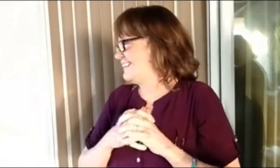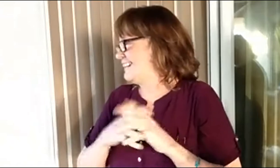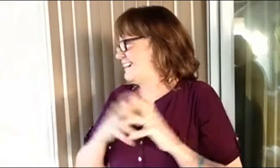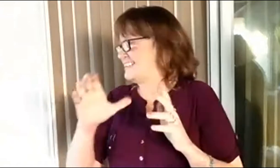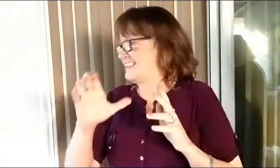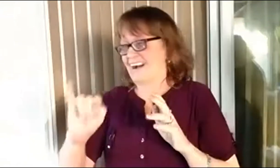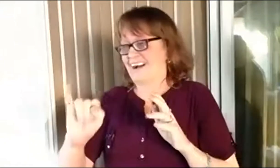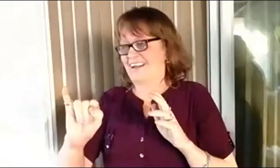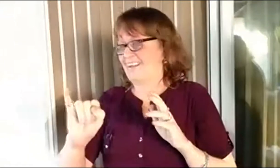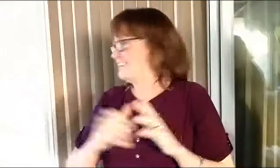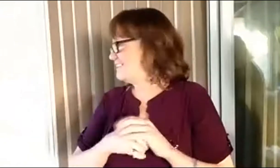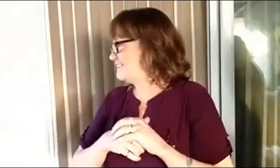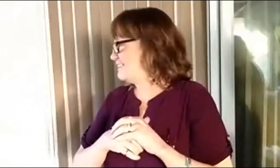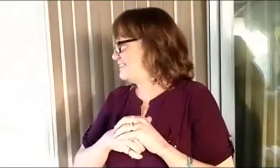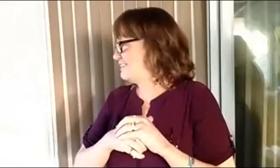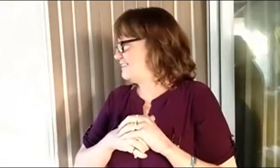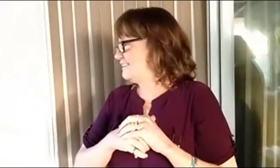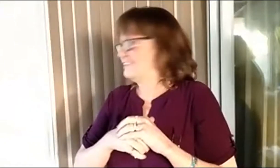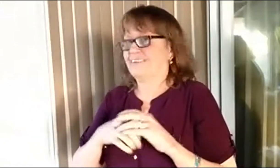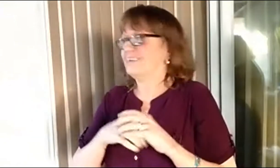California Association.